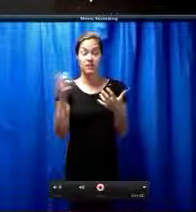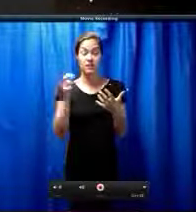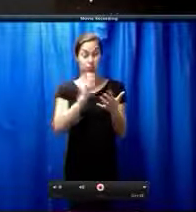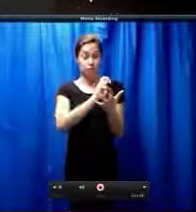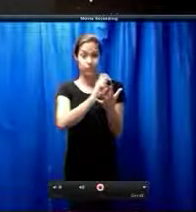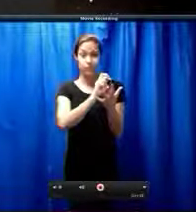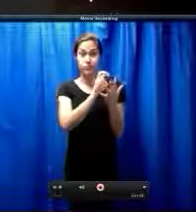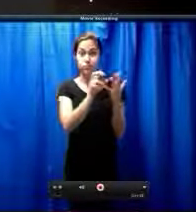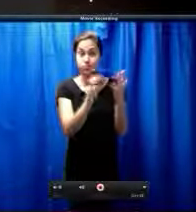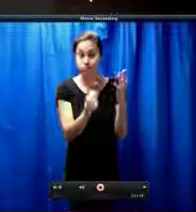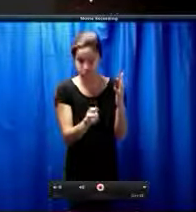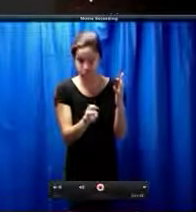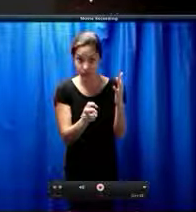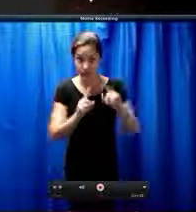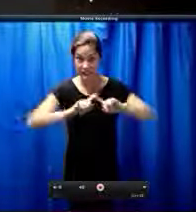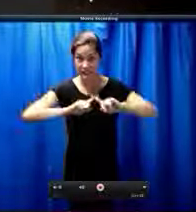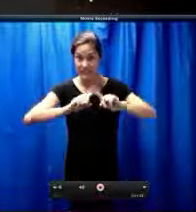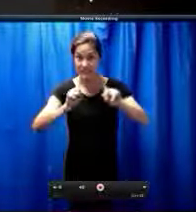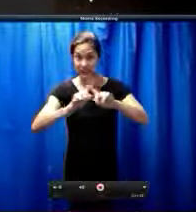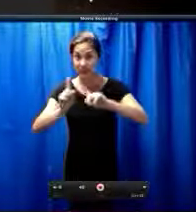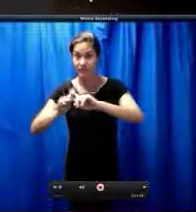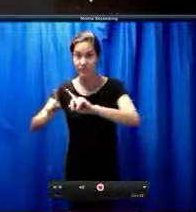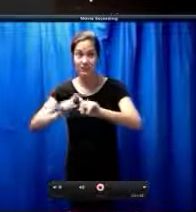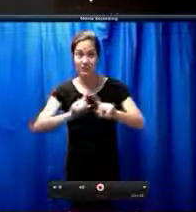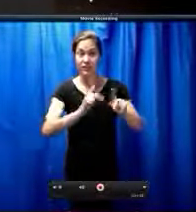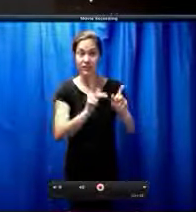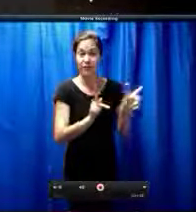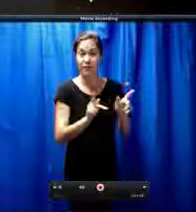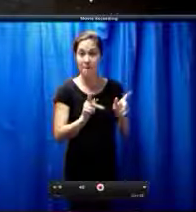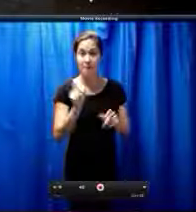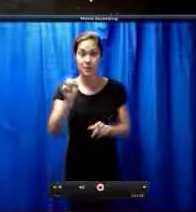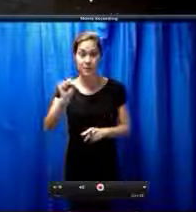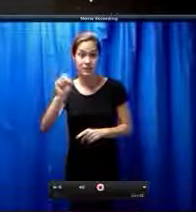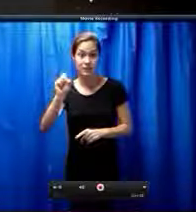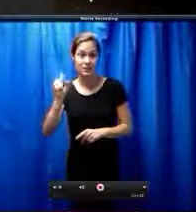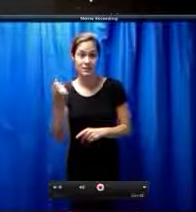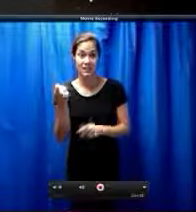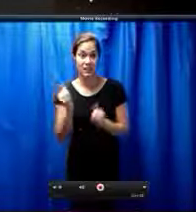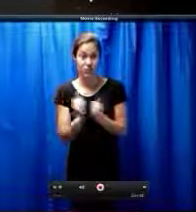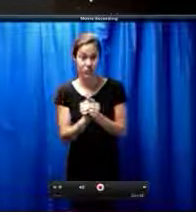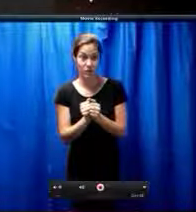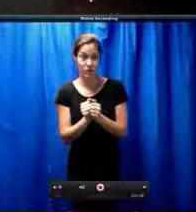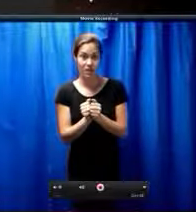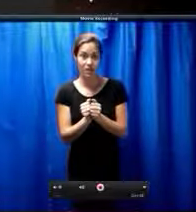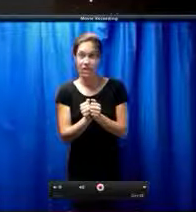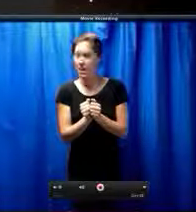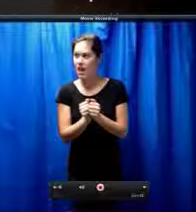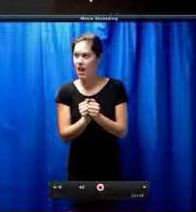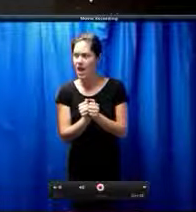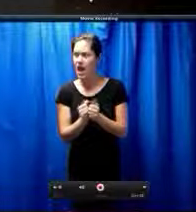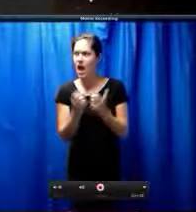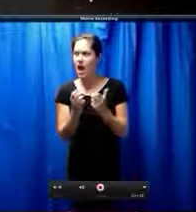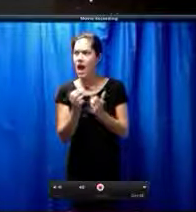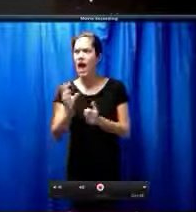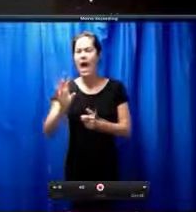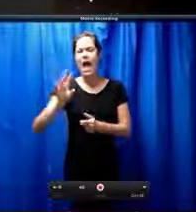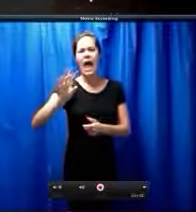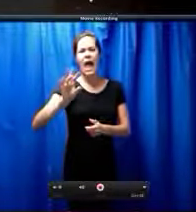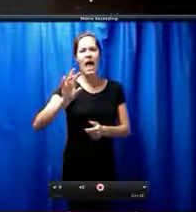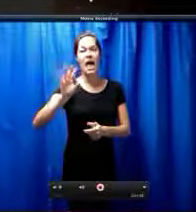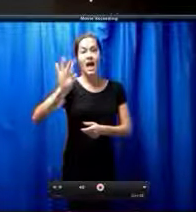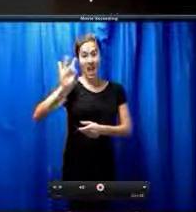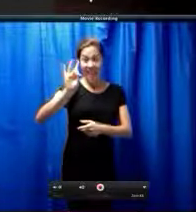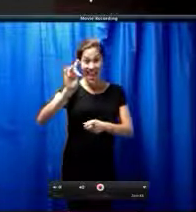your lifetime, you have 8.6 times more chance of getting cancer. So, something that you really need to think